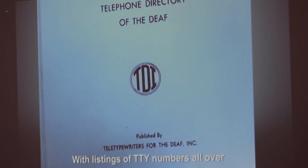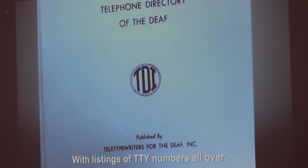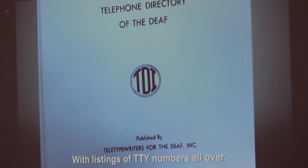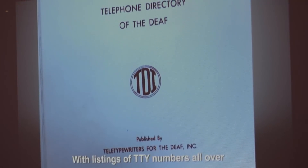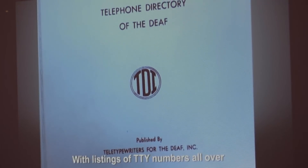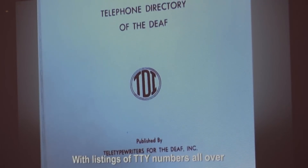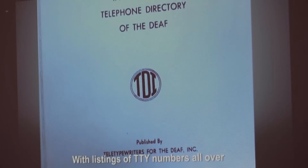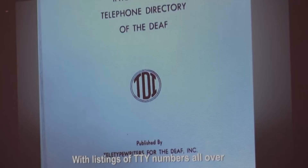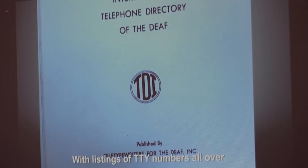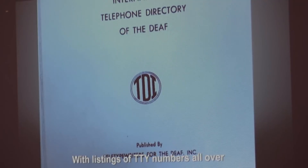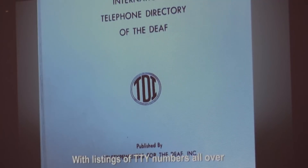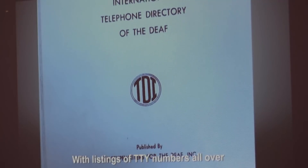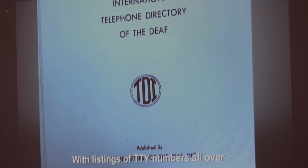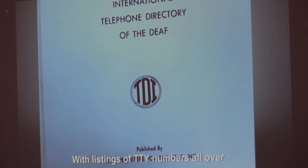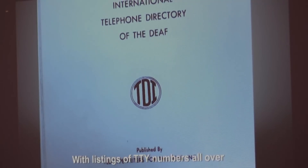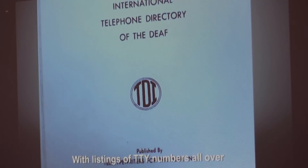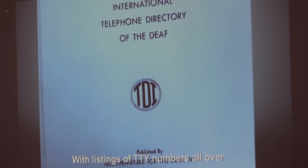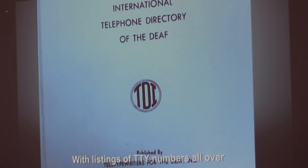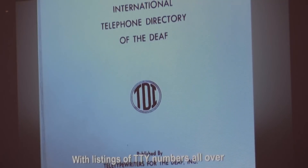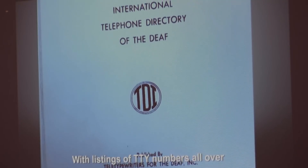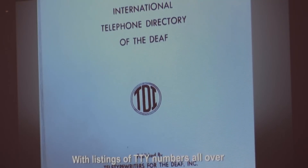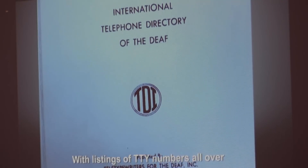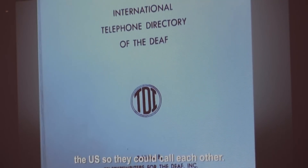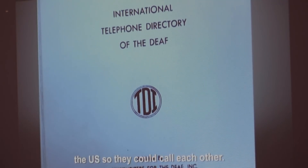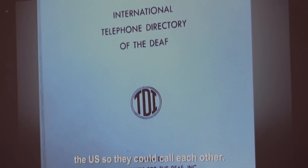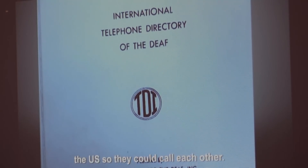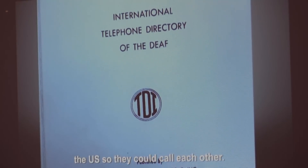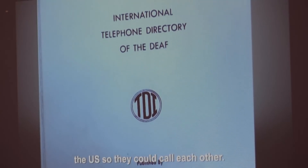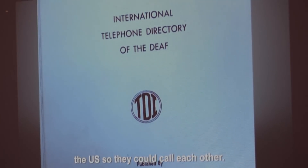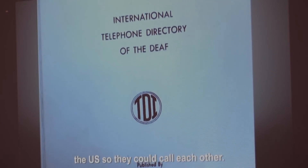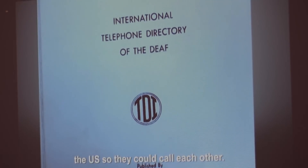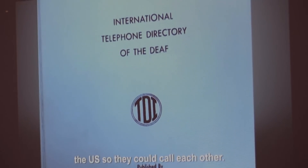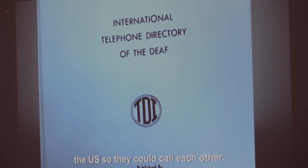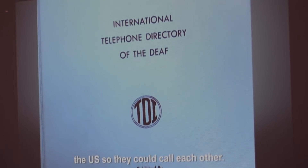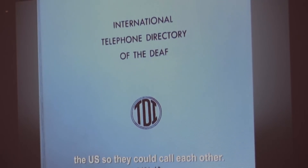with listings of TTY numbers all over the U.S. so they could call each other.